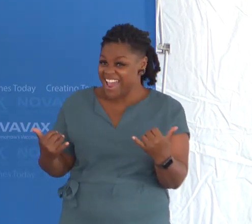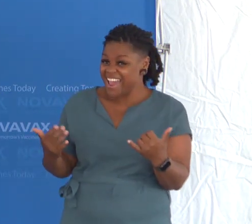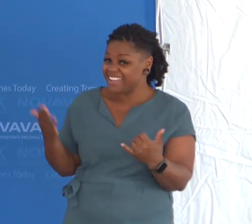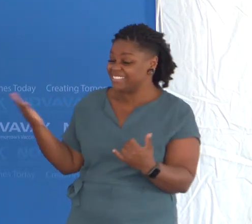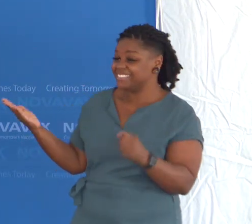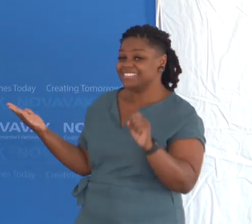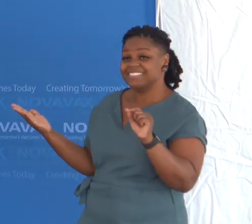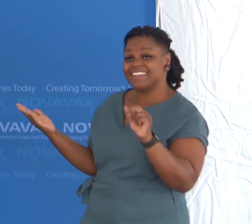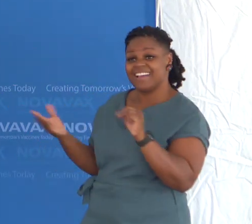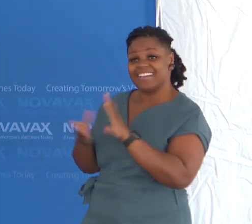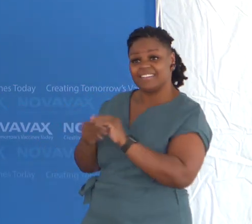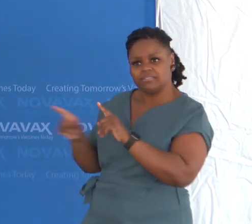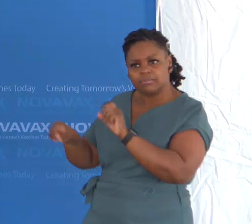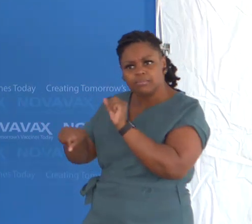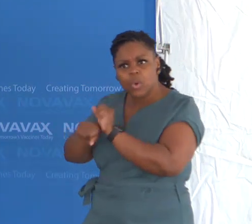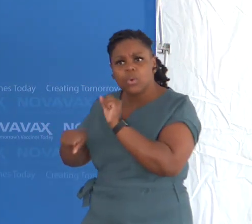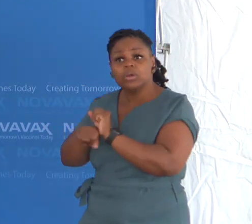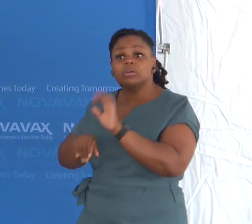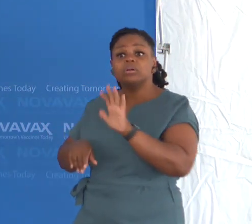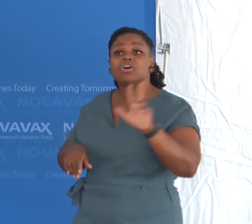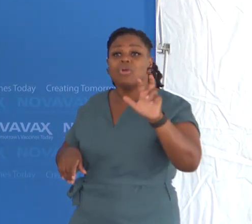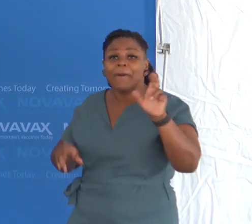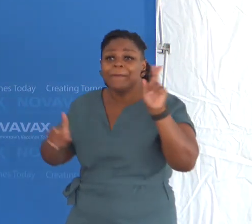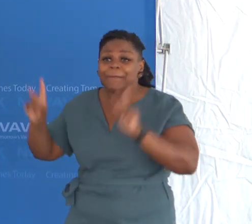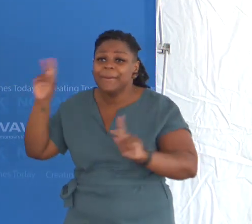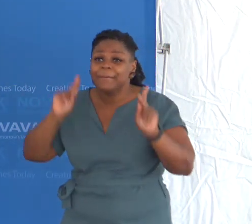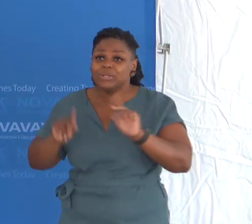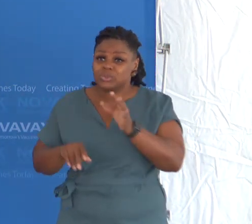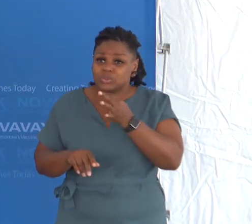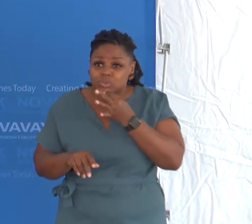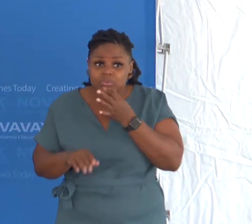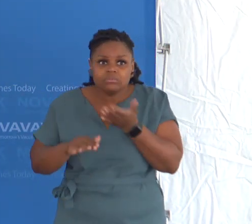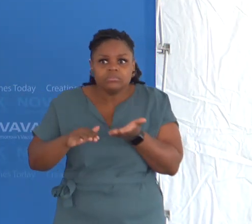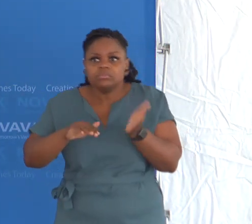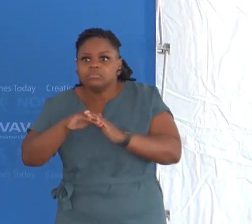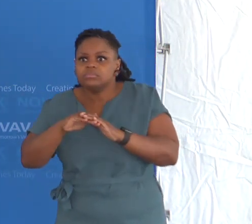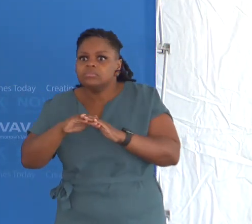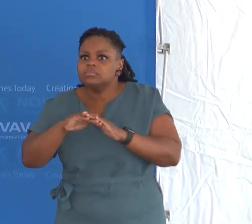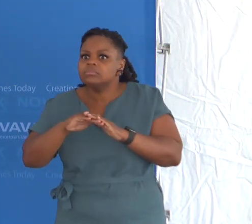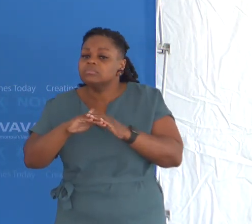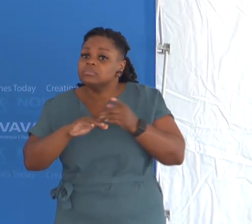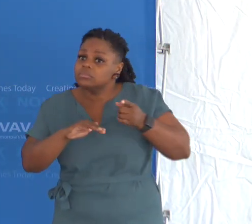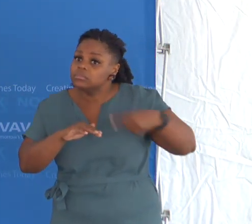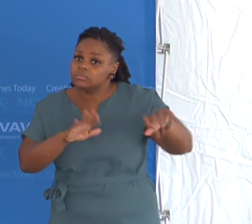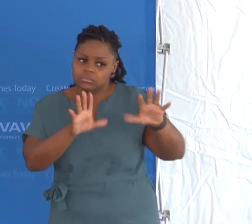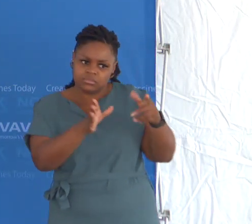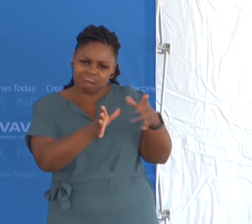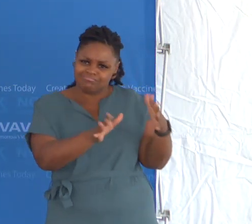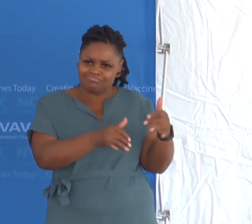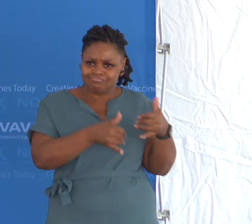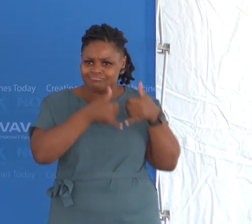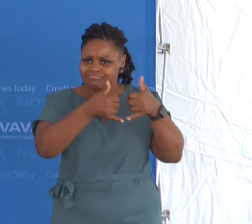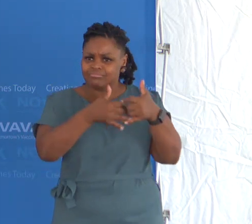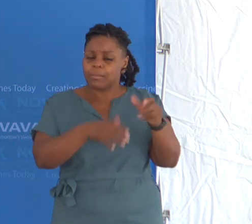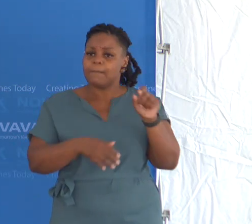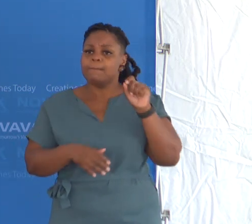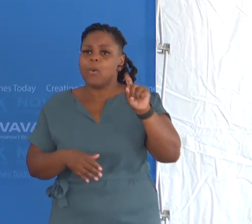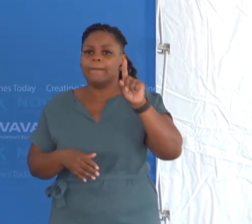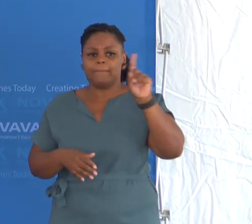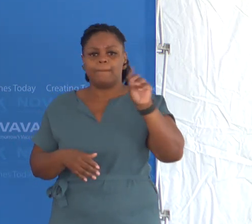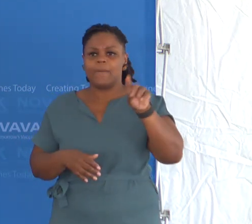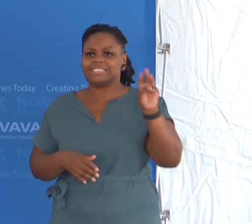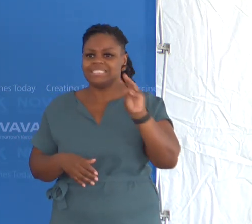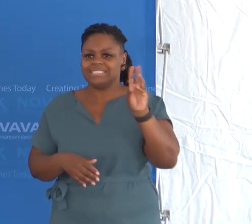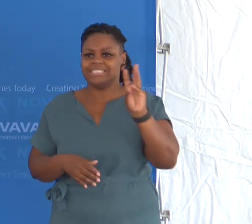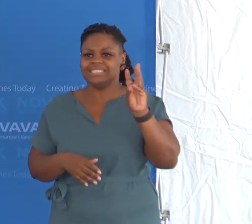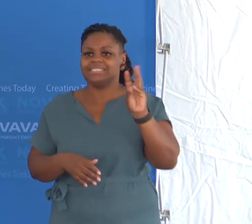people, soon to grow even larger. They were awarded $1.6 billion through